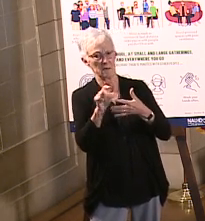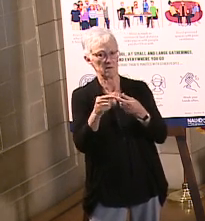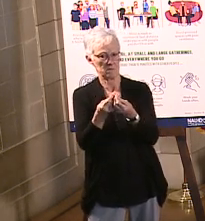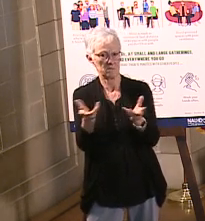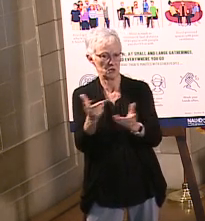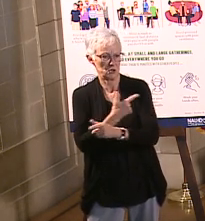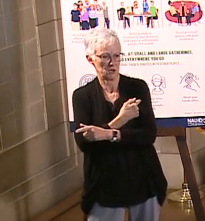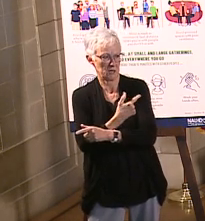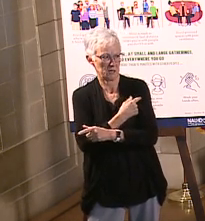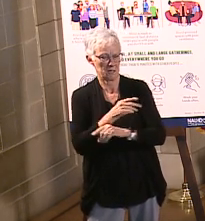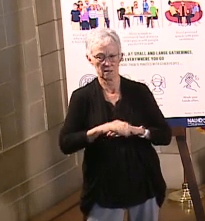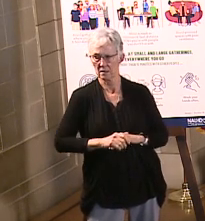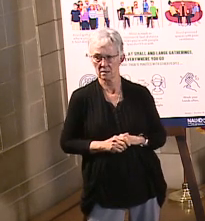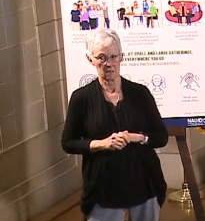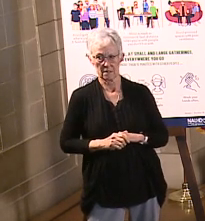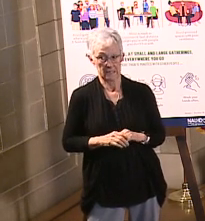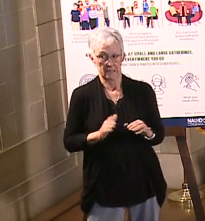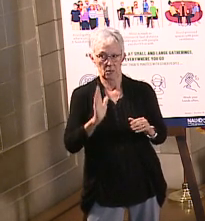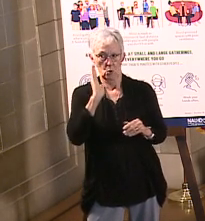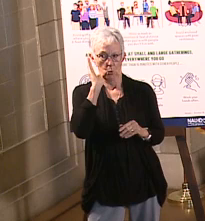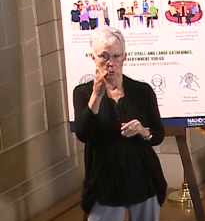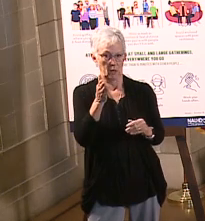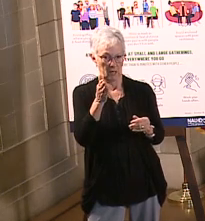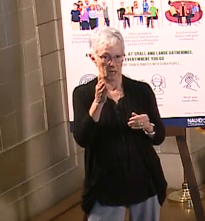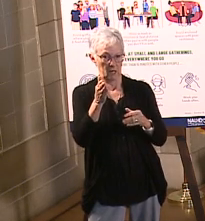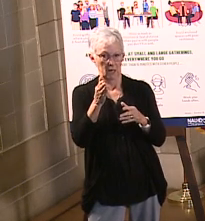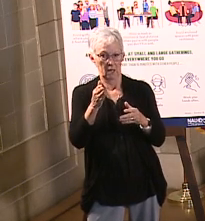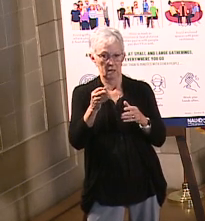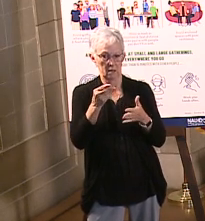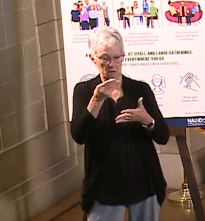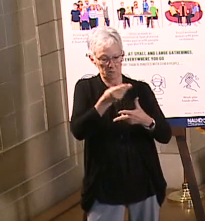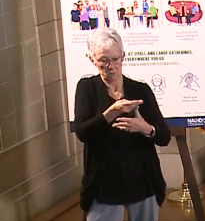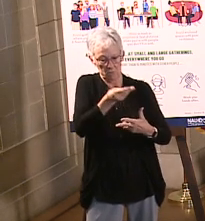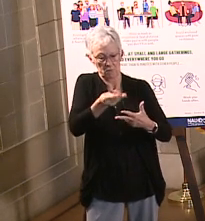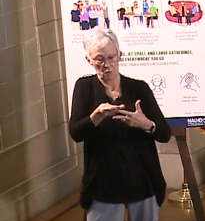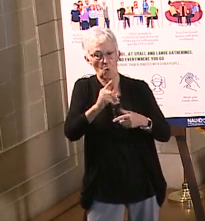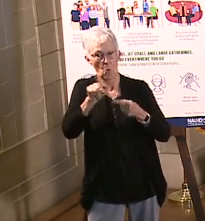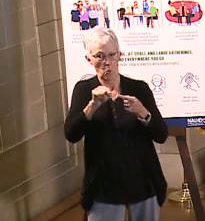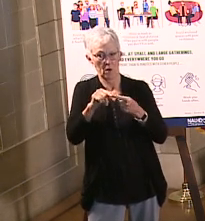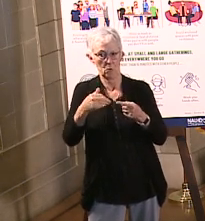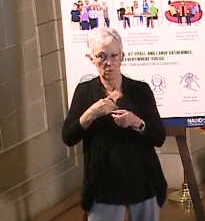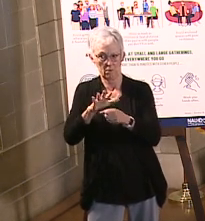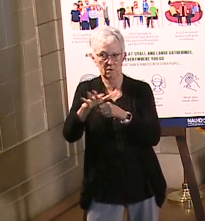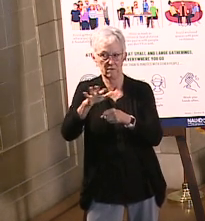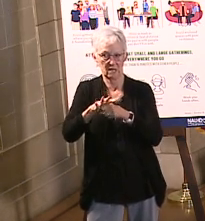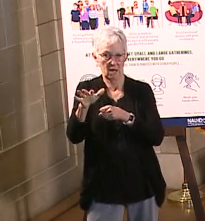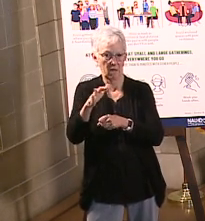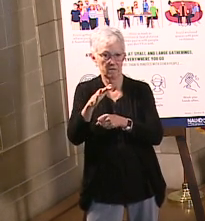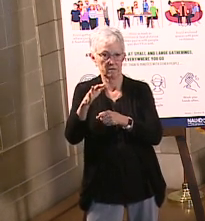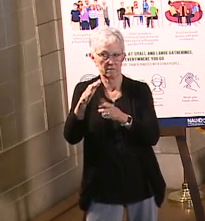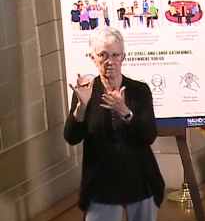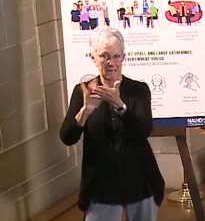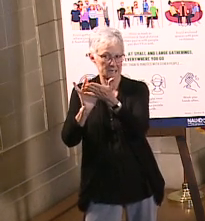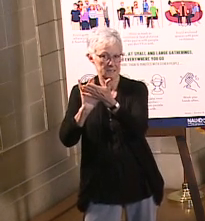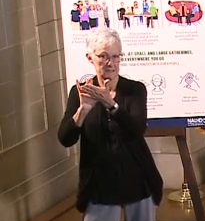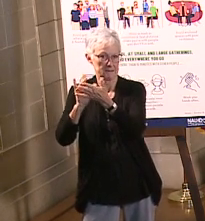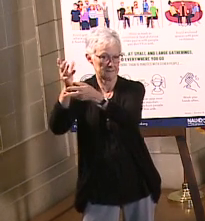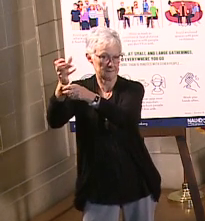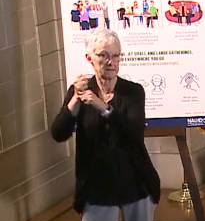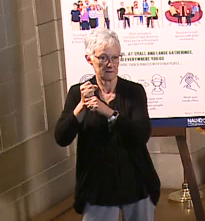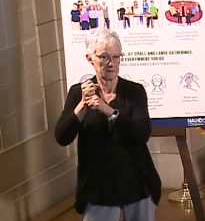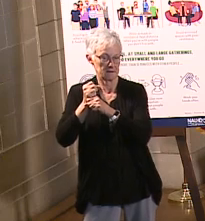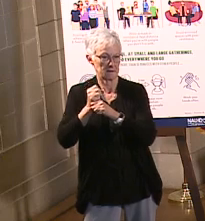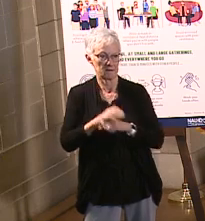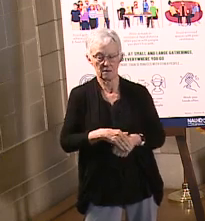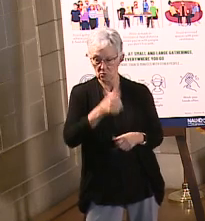additional phases will come as we have more vaccine to be able to distribute. And again, one of the other things I wanted to point out is, remember, this is a